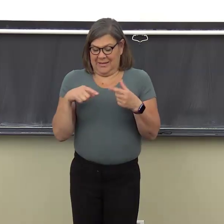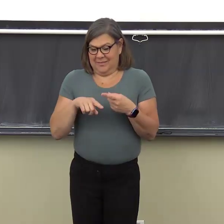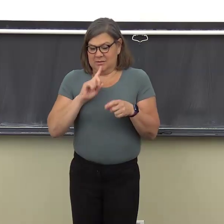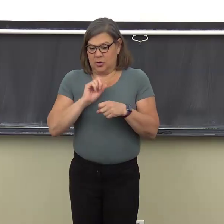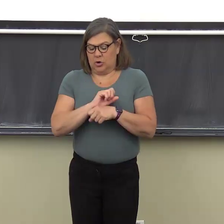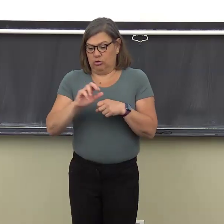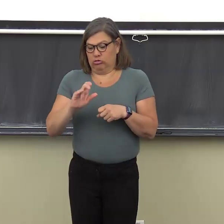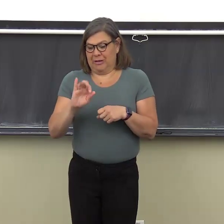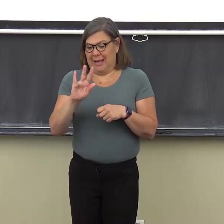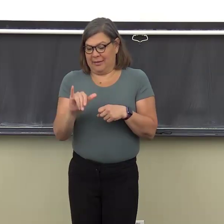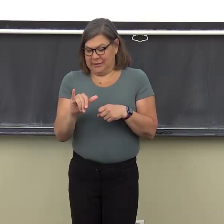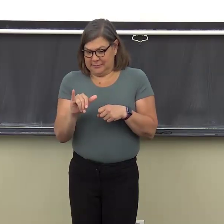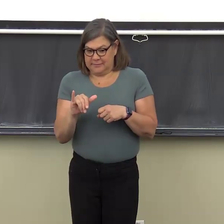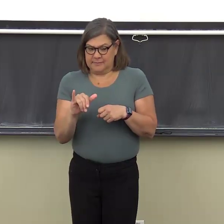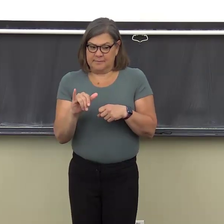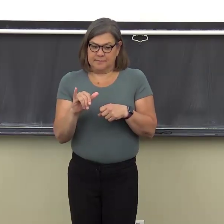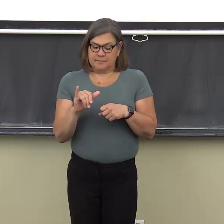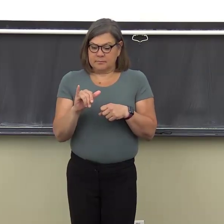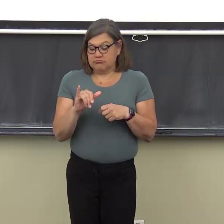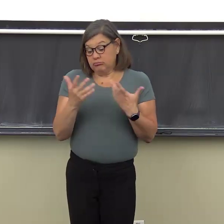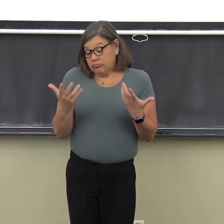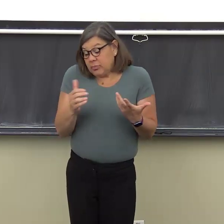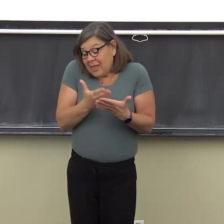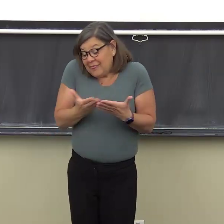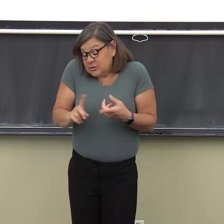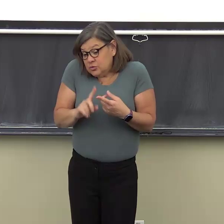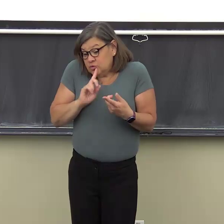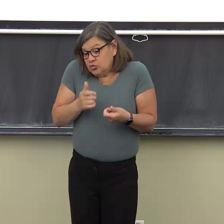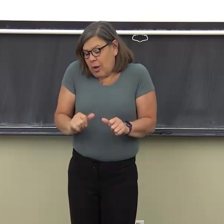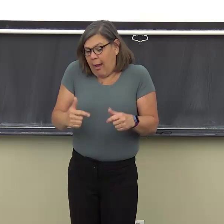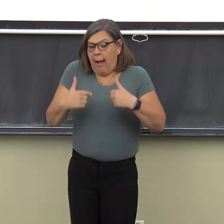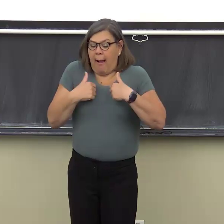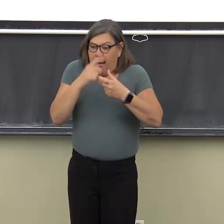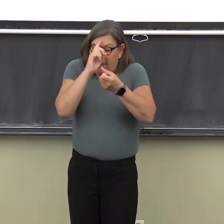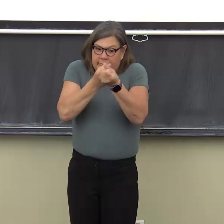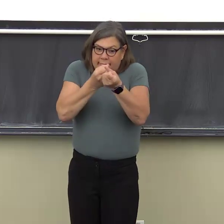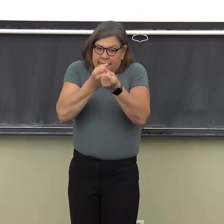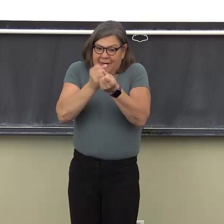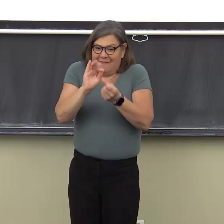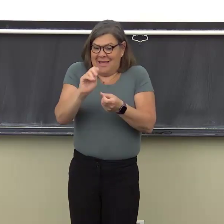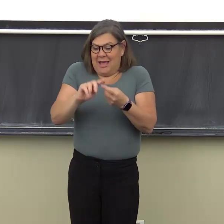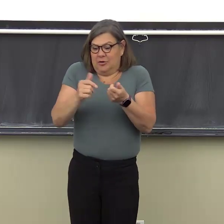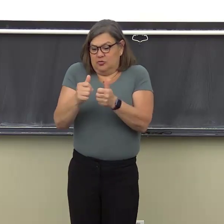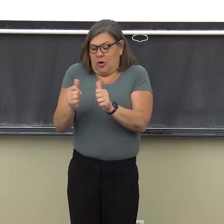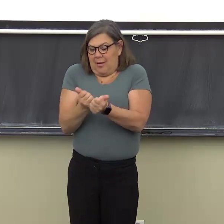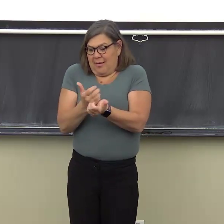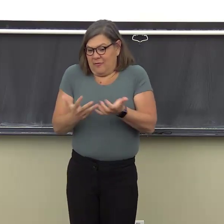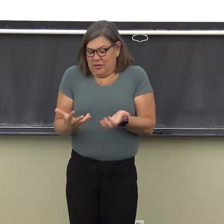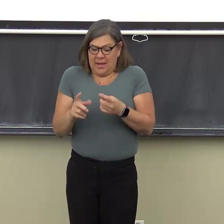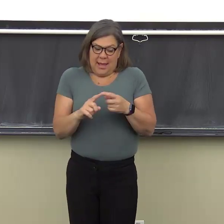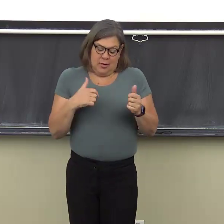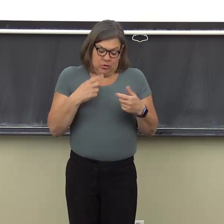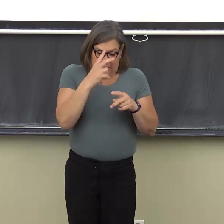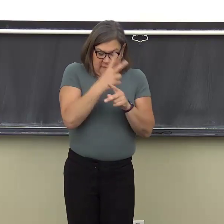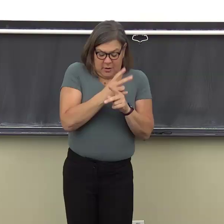and also doesn't mean that they're not things to try. I am the fan of trying all the things, and I also try to ground that with, like, how did this work